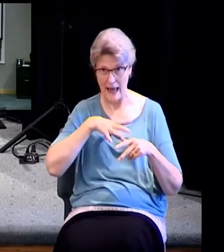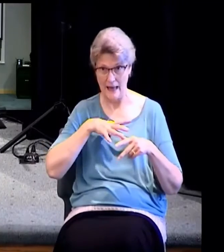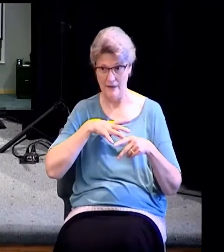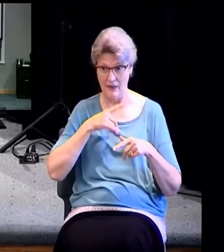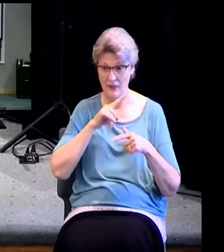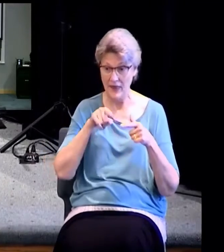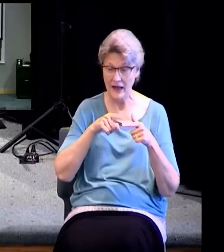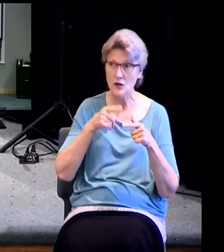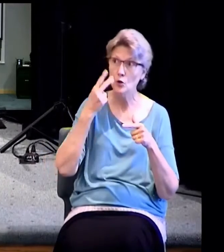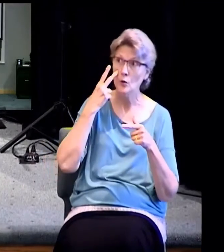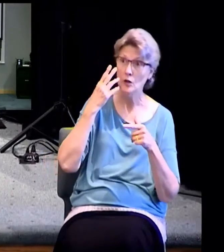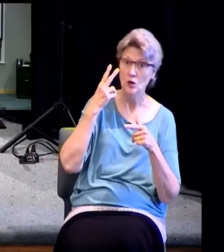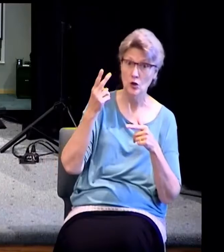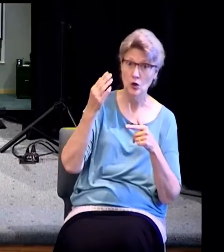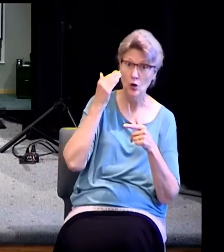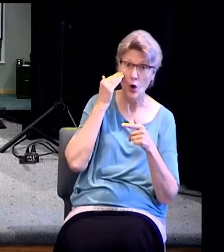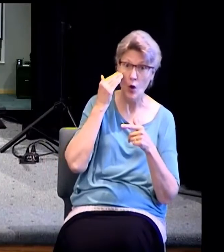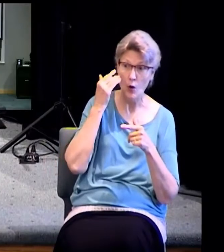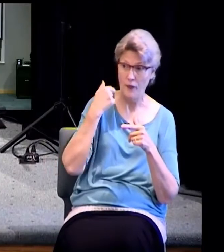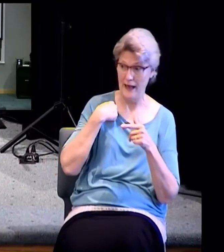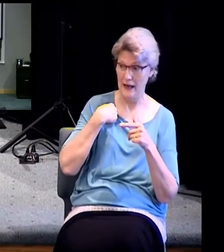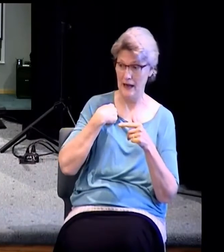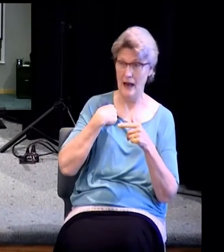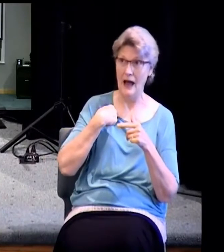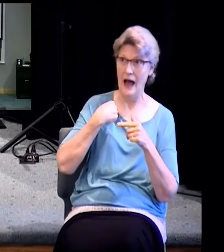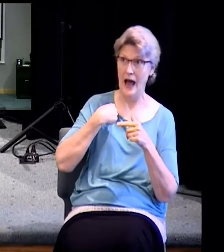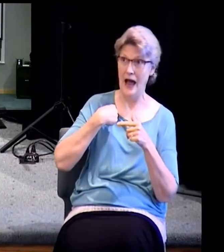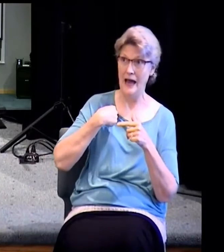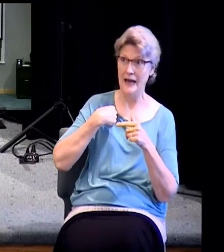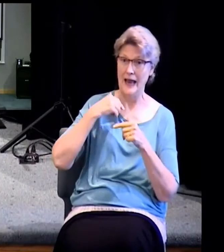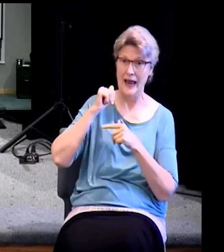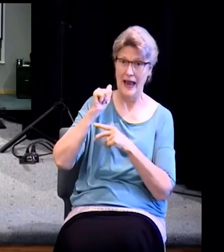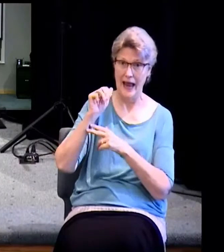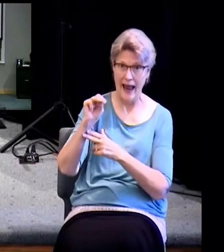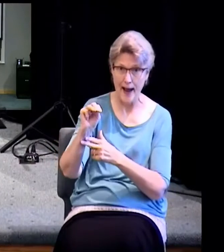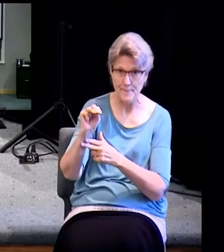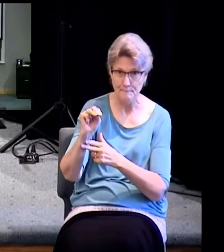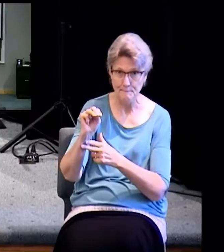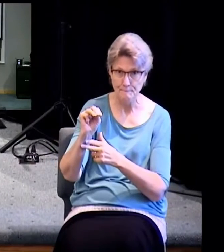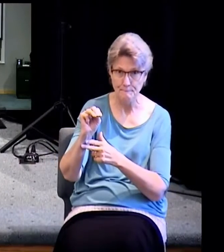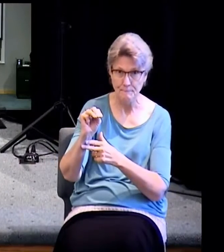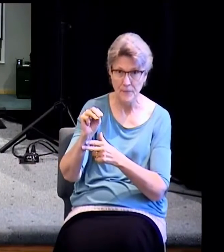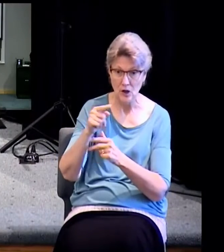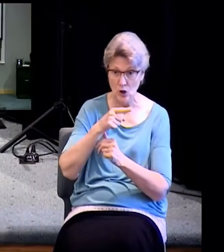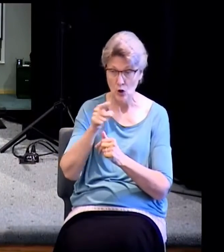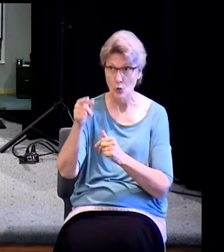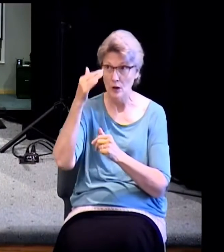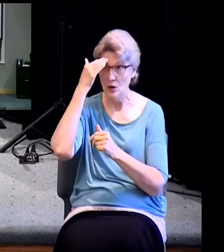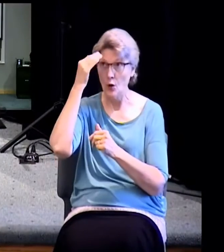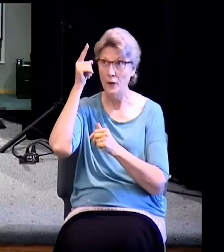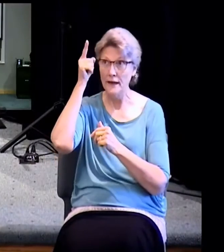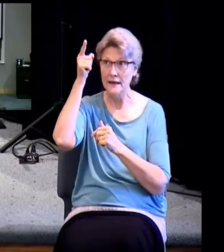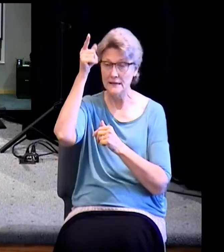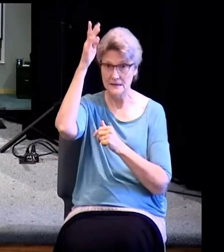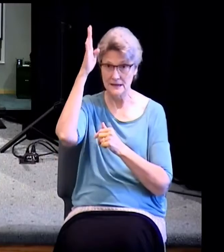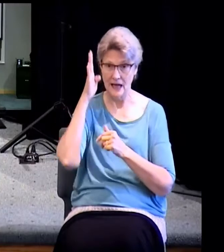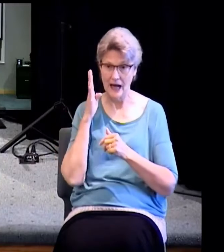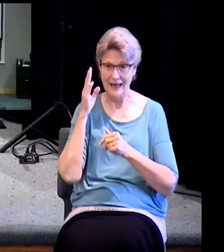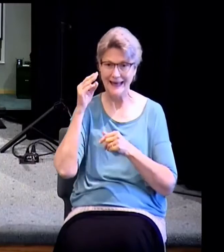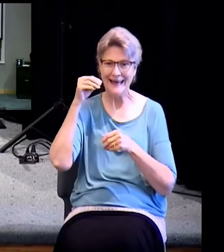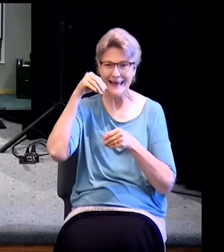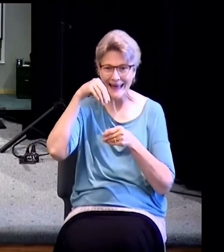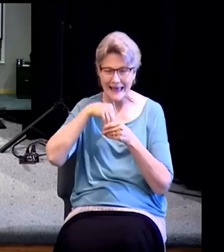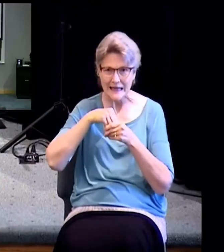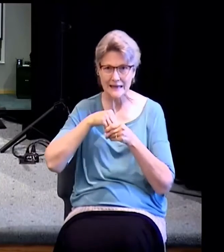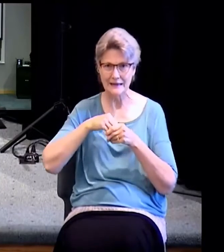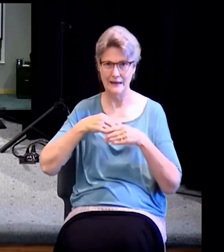That's what I said. Wow. When you lift up the Son of Man, you will know that he is God in the flesh. When they